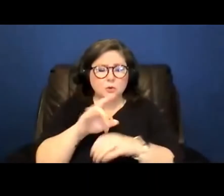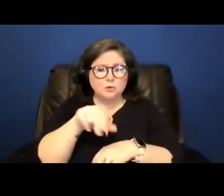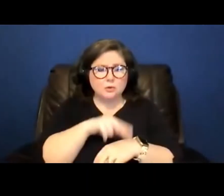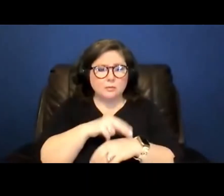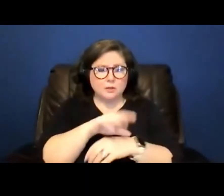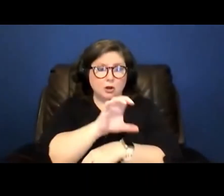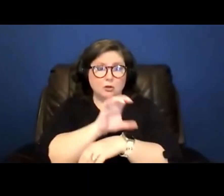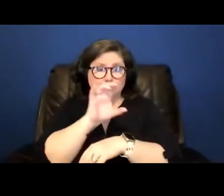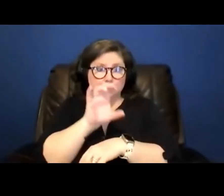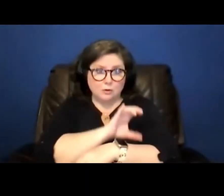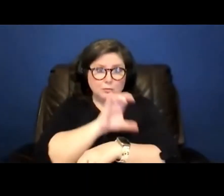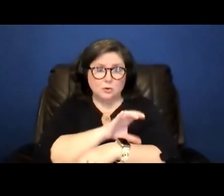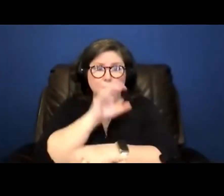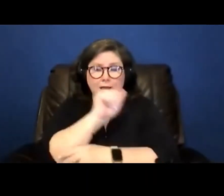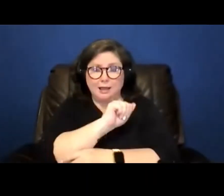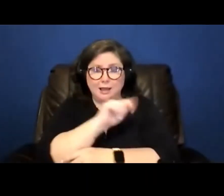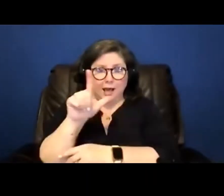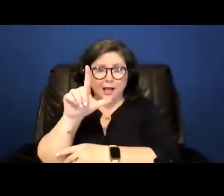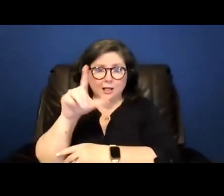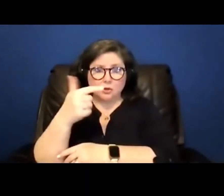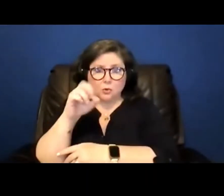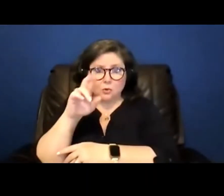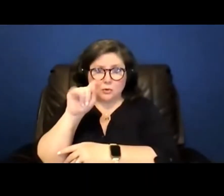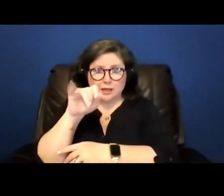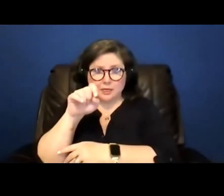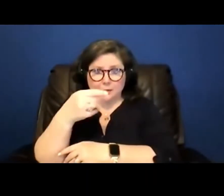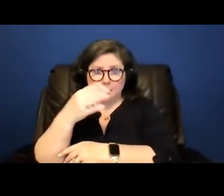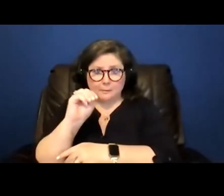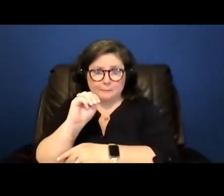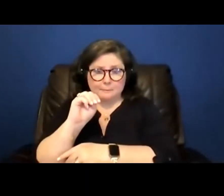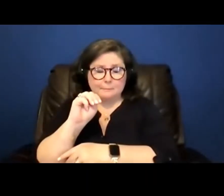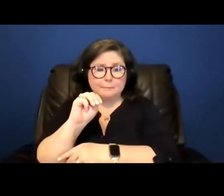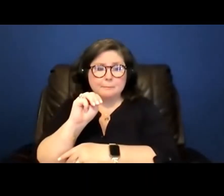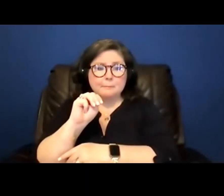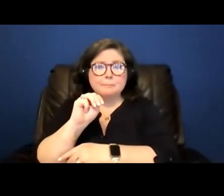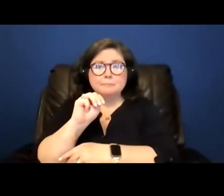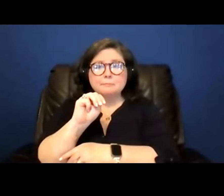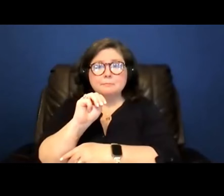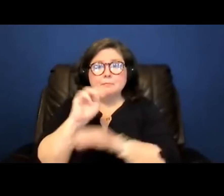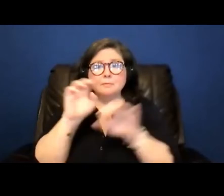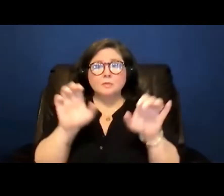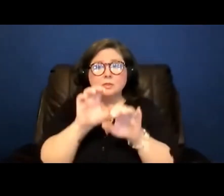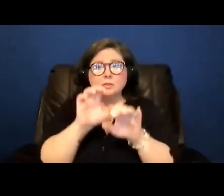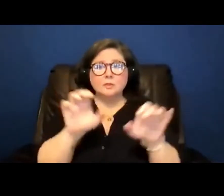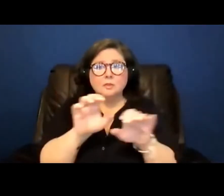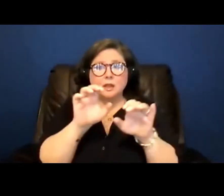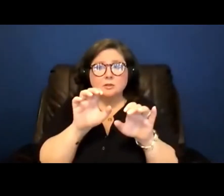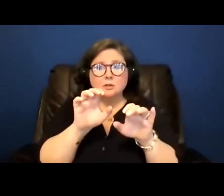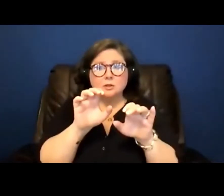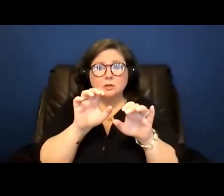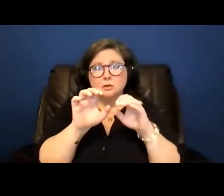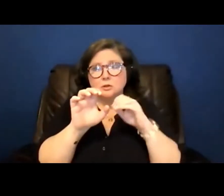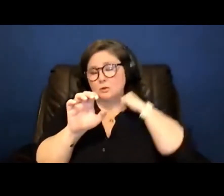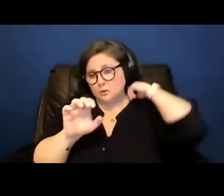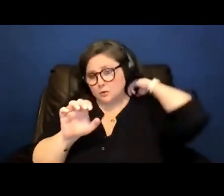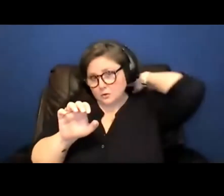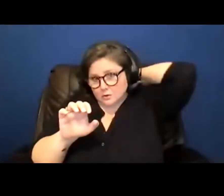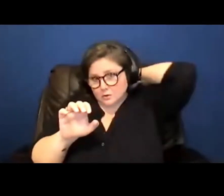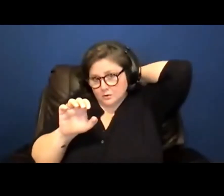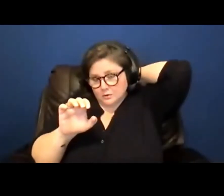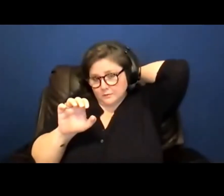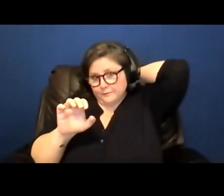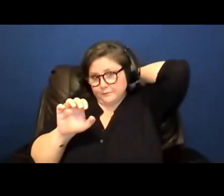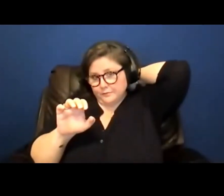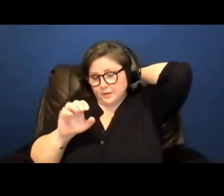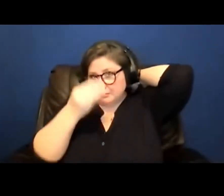computer algorithm. What they do is that they input the information of this